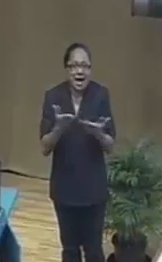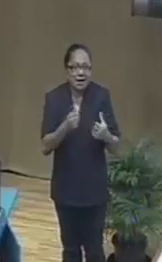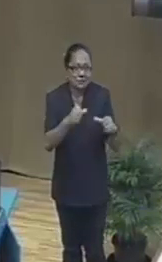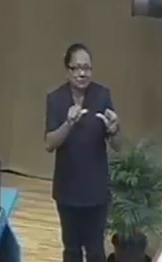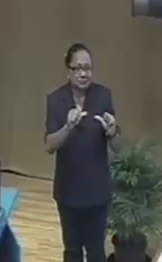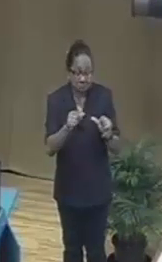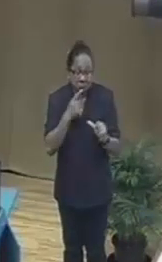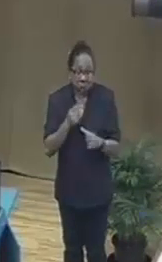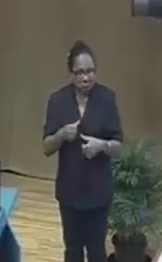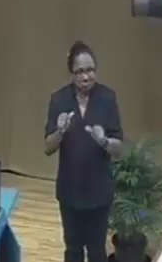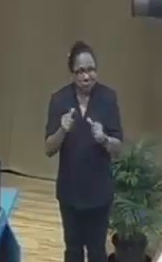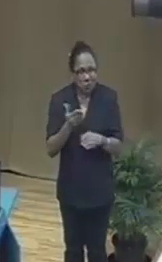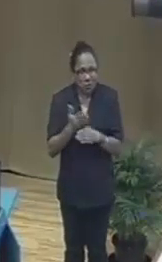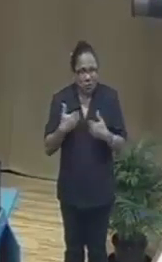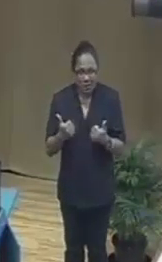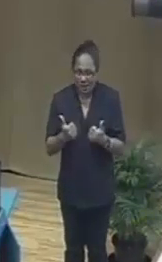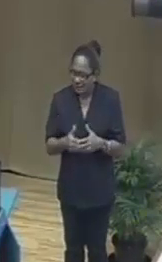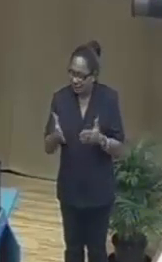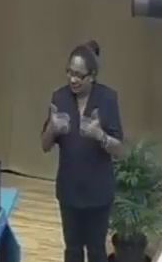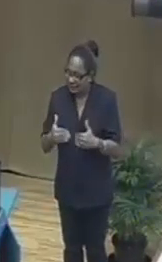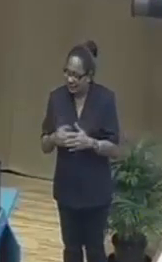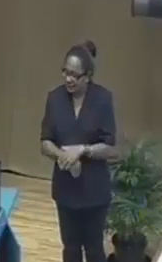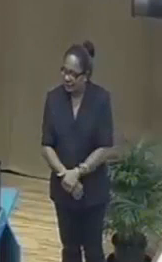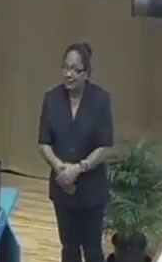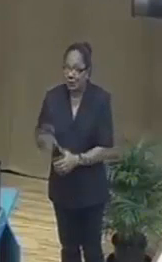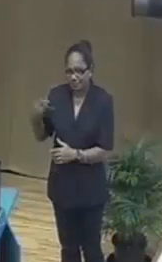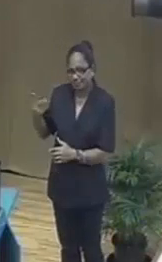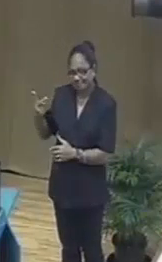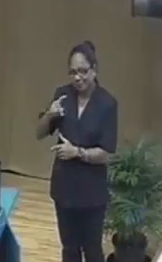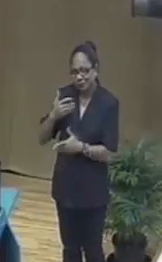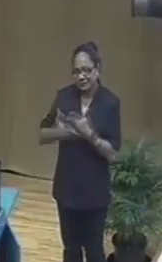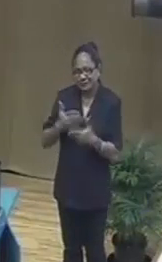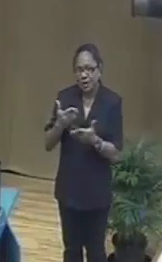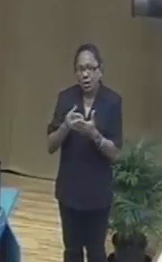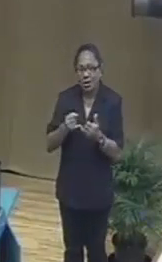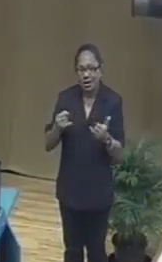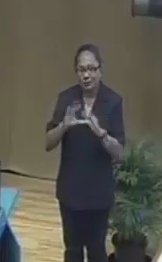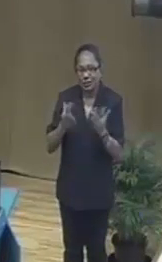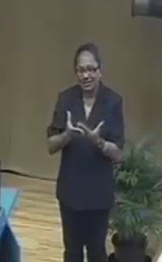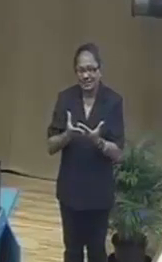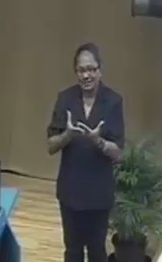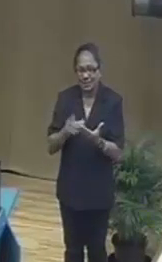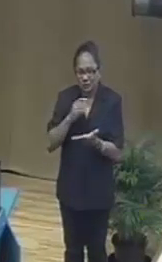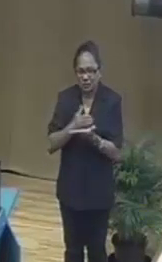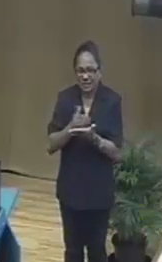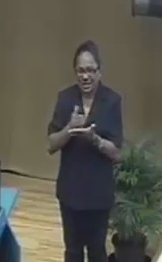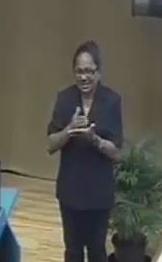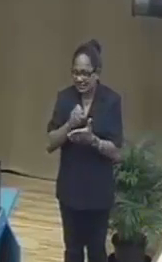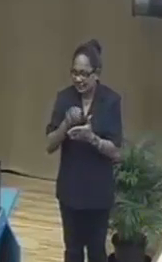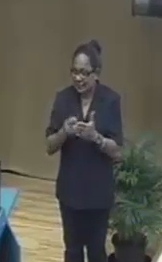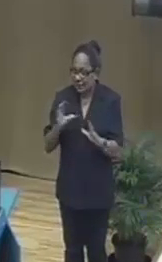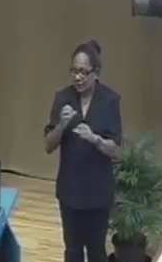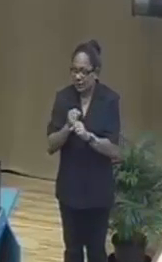very well. This will be followed by the key part of our presentation, which is online togetherness. And then we're going to close